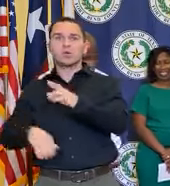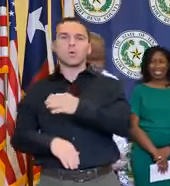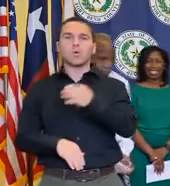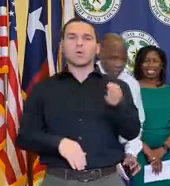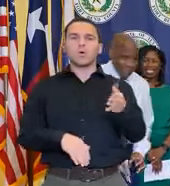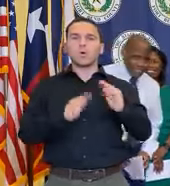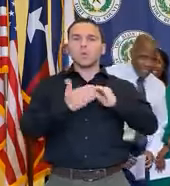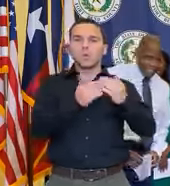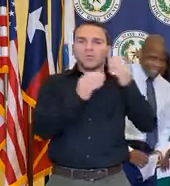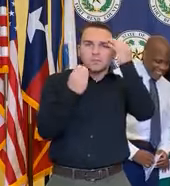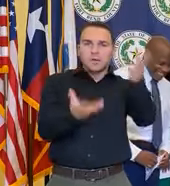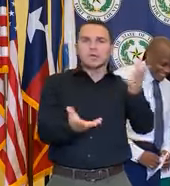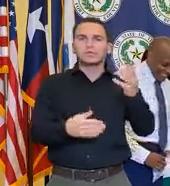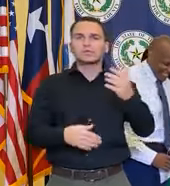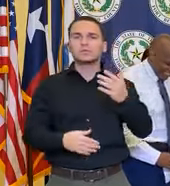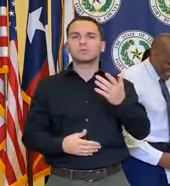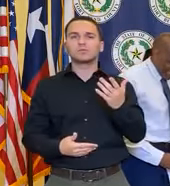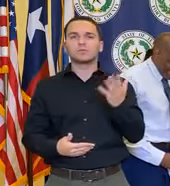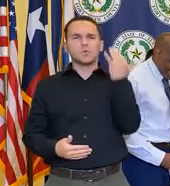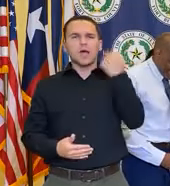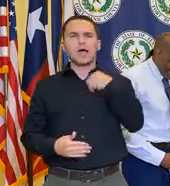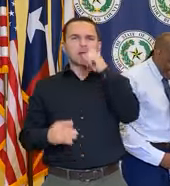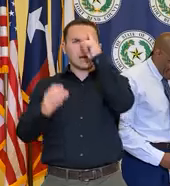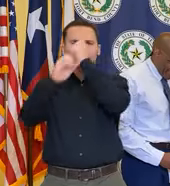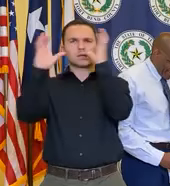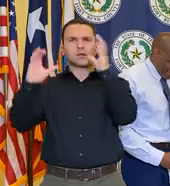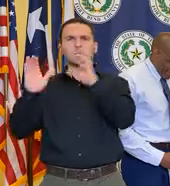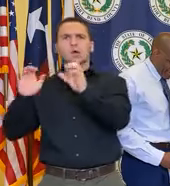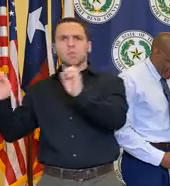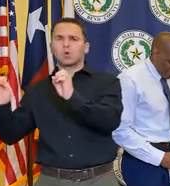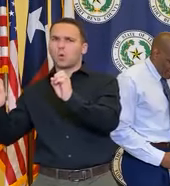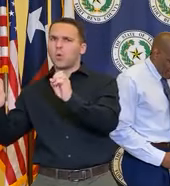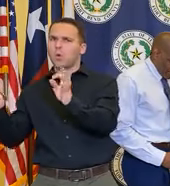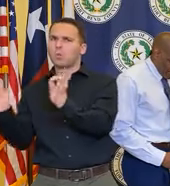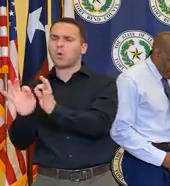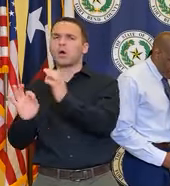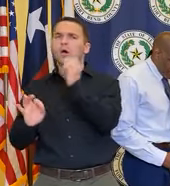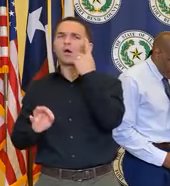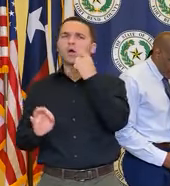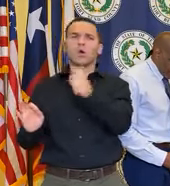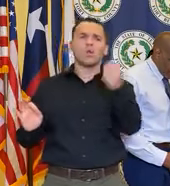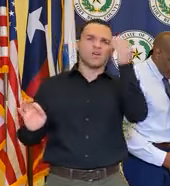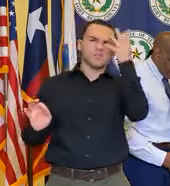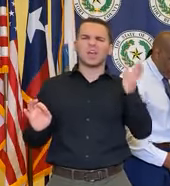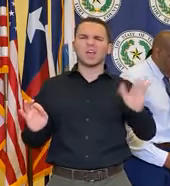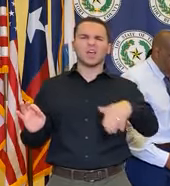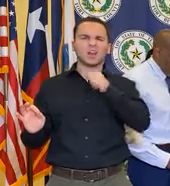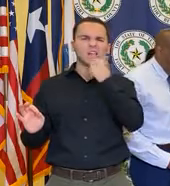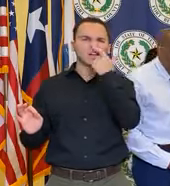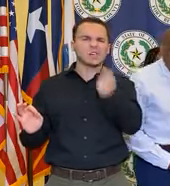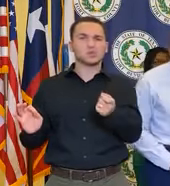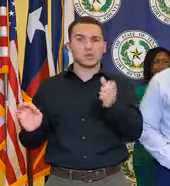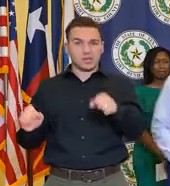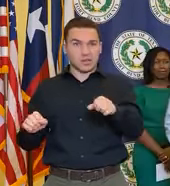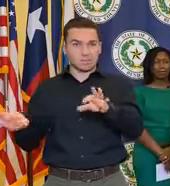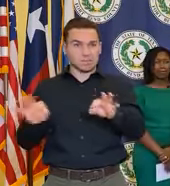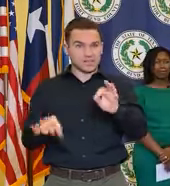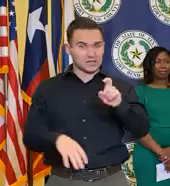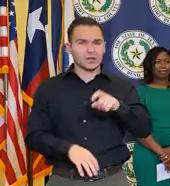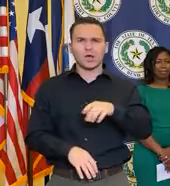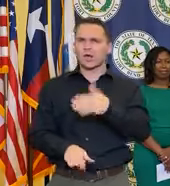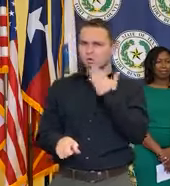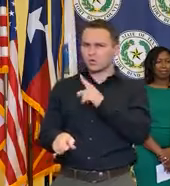I'm just imagining if you're getting, you know, obviously for emergencies you get it, but if you don't, you know, your phones will be blowing up every Please. Time. Yeah. That's a good question, sir.